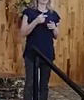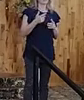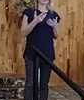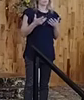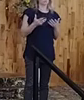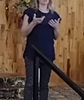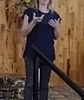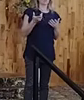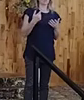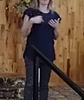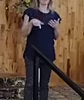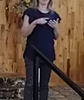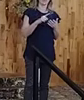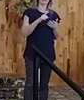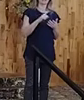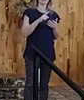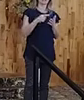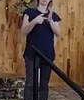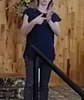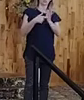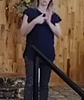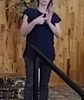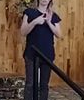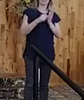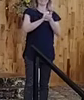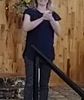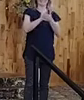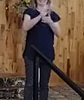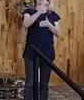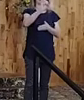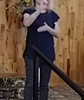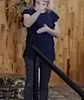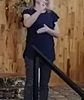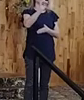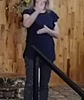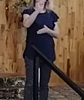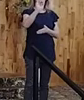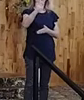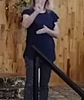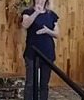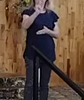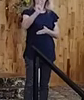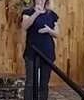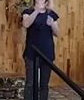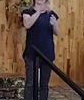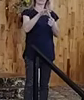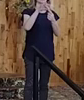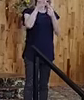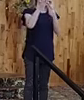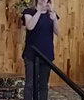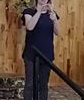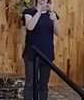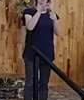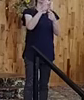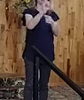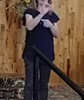so they showed me St. Dominic and all. And a special Dominican saint